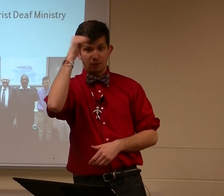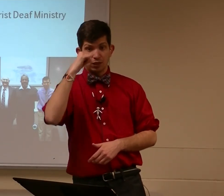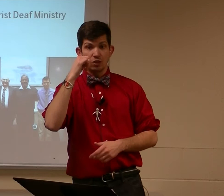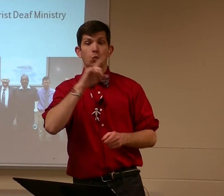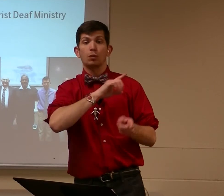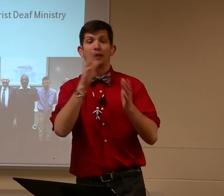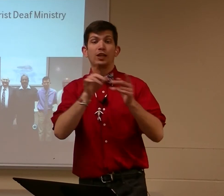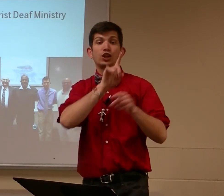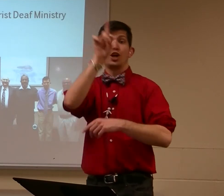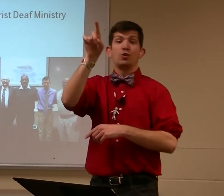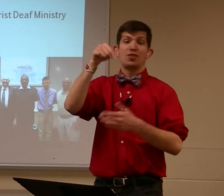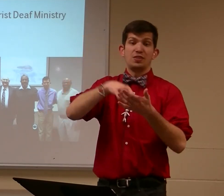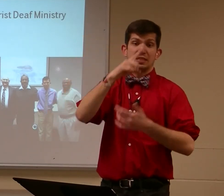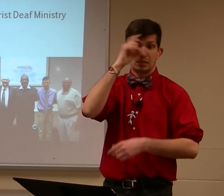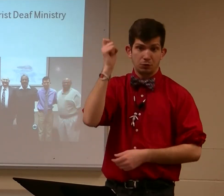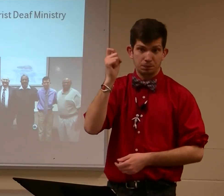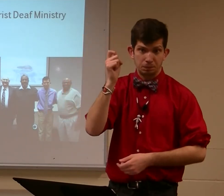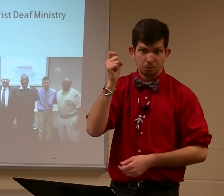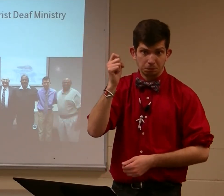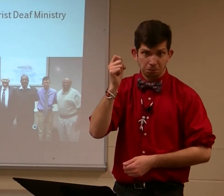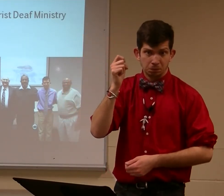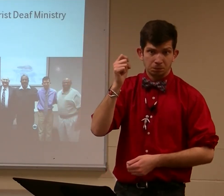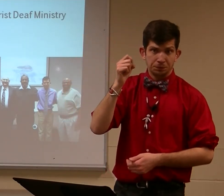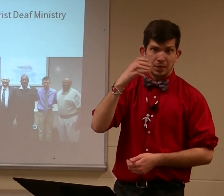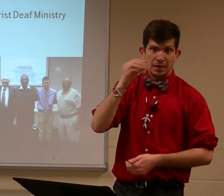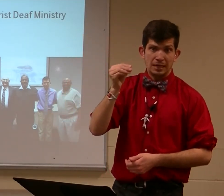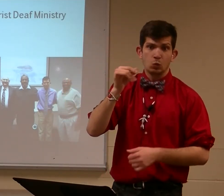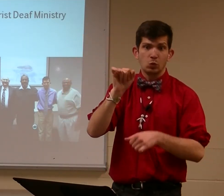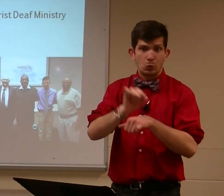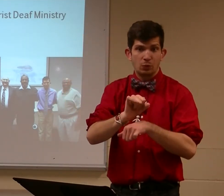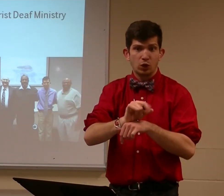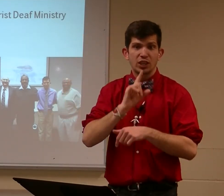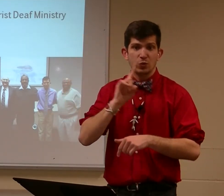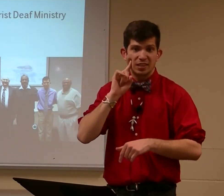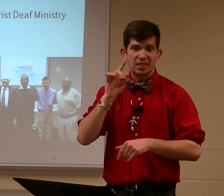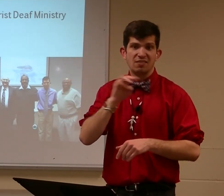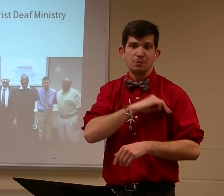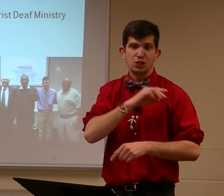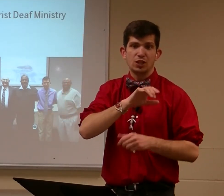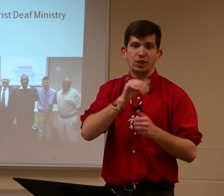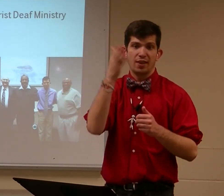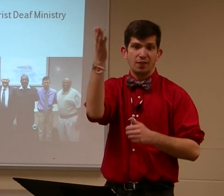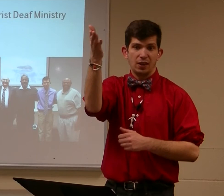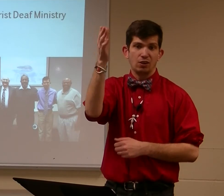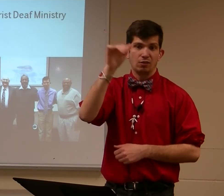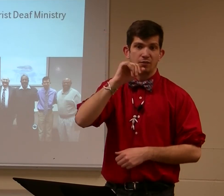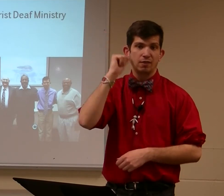Africa. We're planning to go this summer. And we will be working with a deaf missionary there in